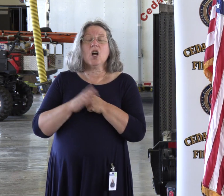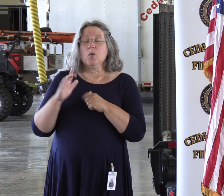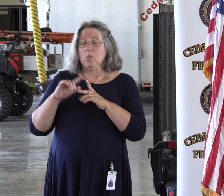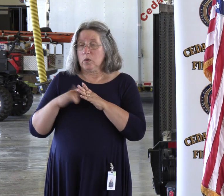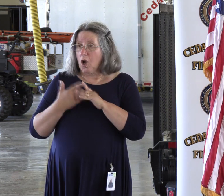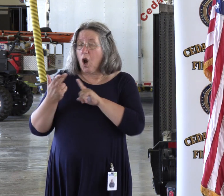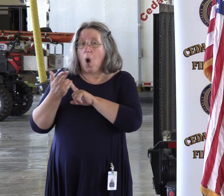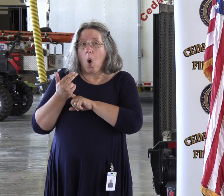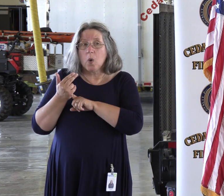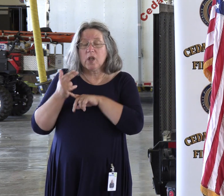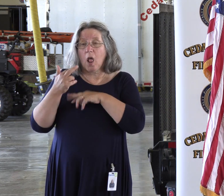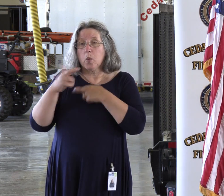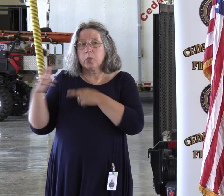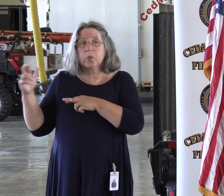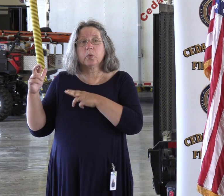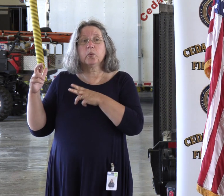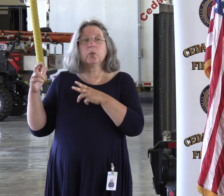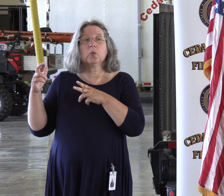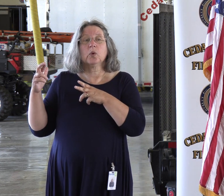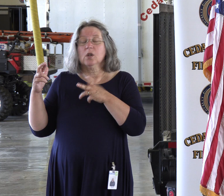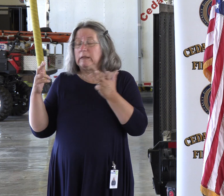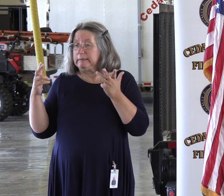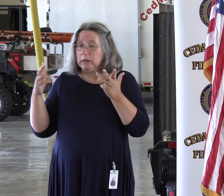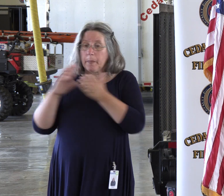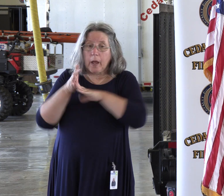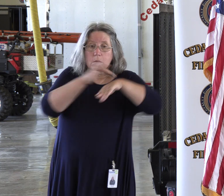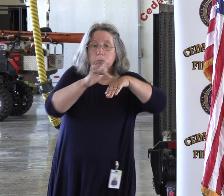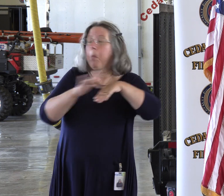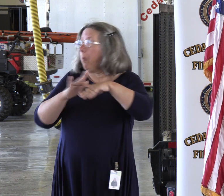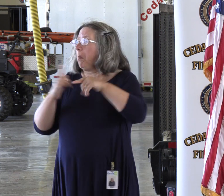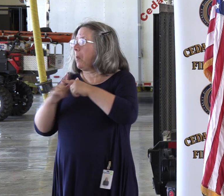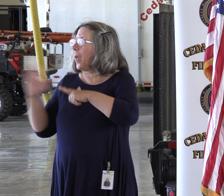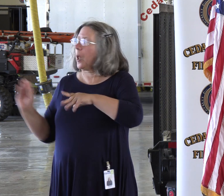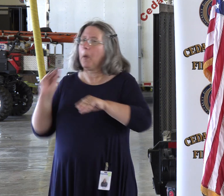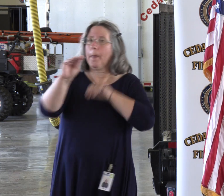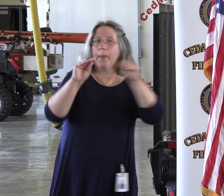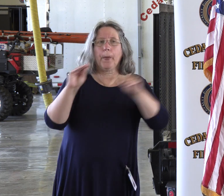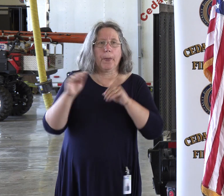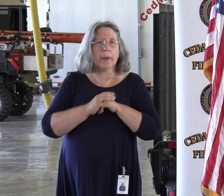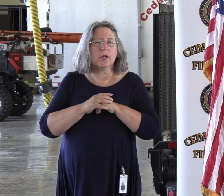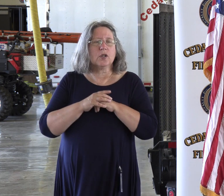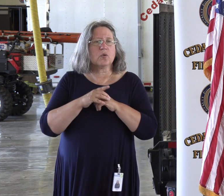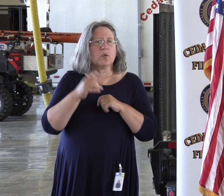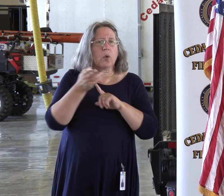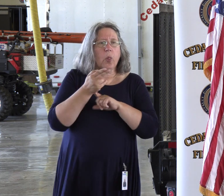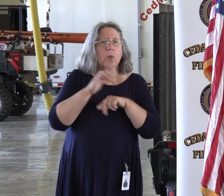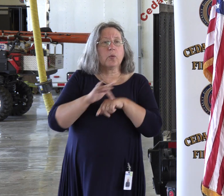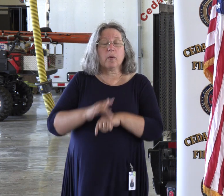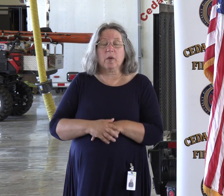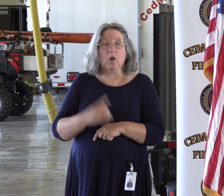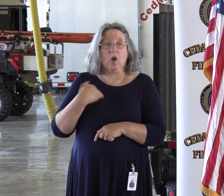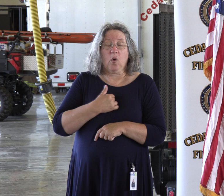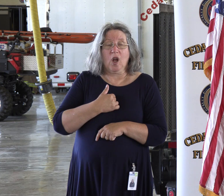up, we'll go to move you into the hotels from the actual shelter downtown. We've distributed